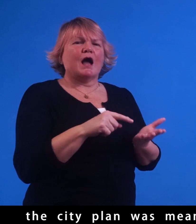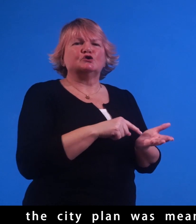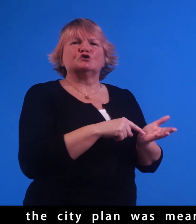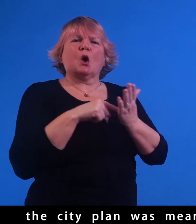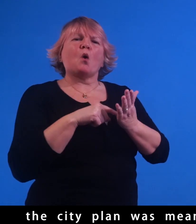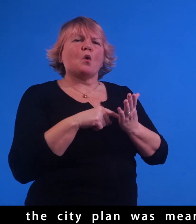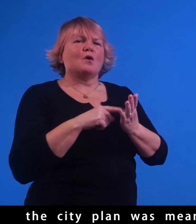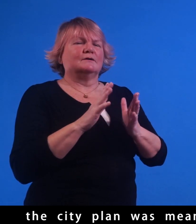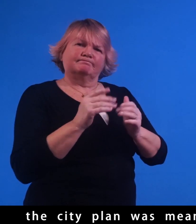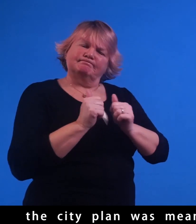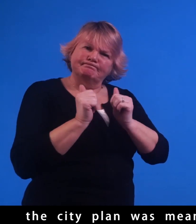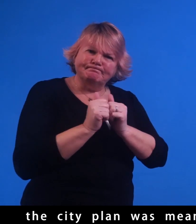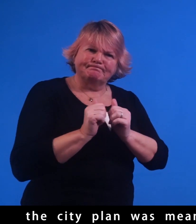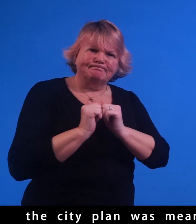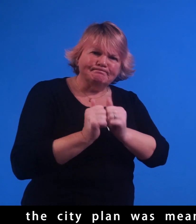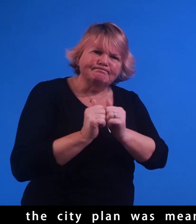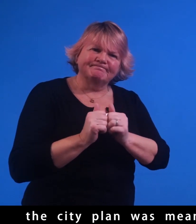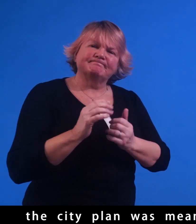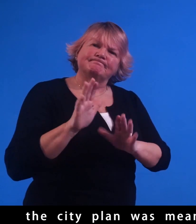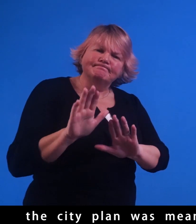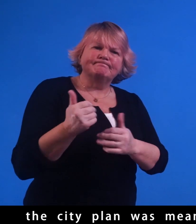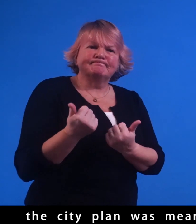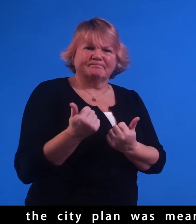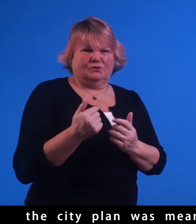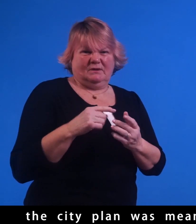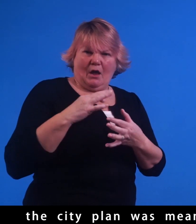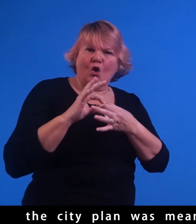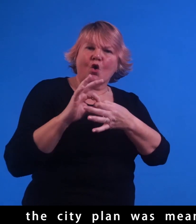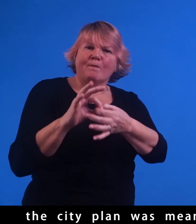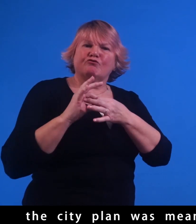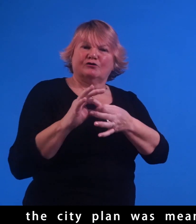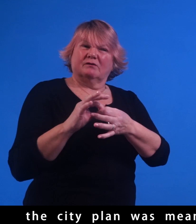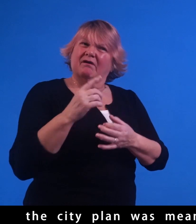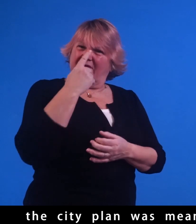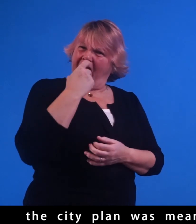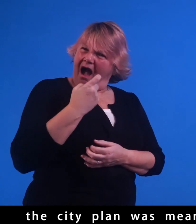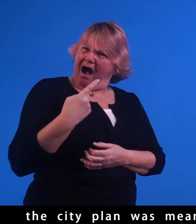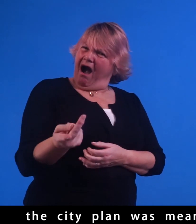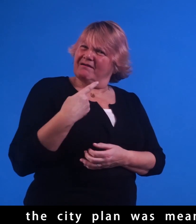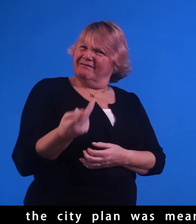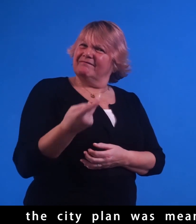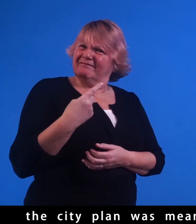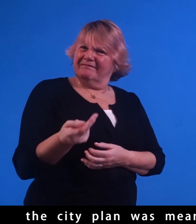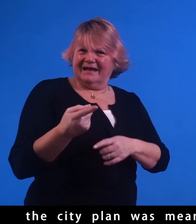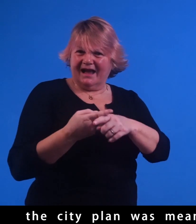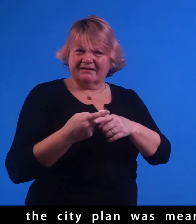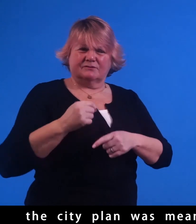the city plan was meant as an act of appeasement to show the cooperation that can exist between nations.